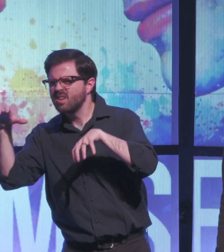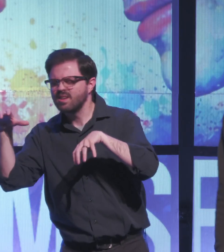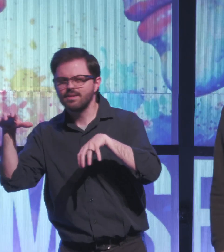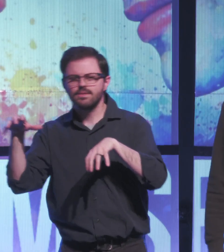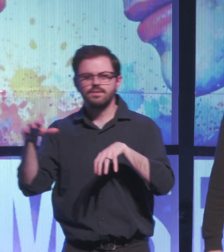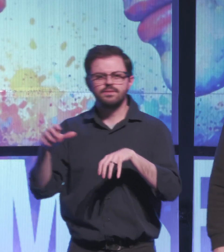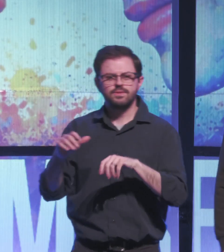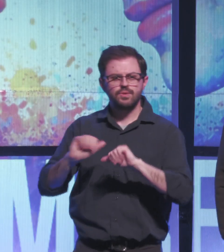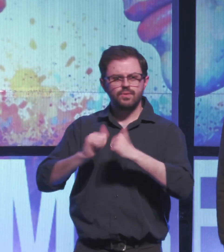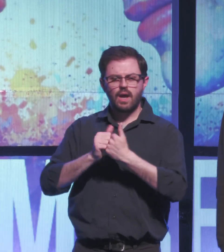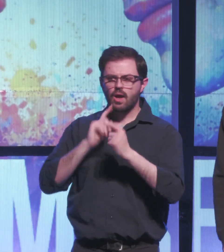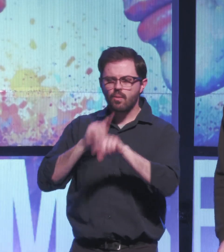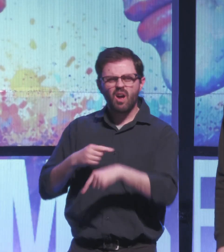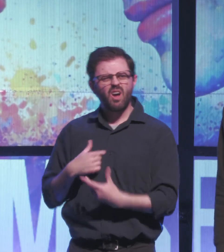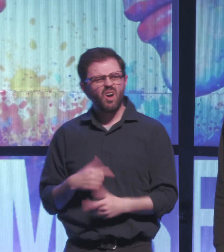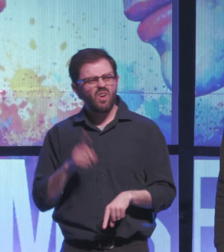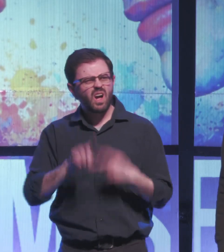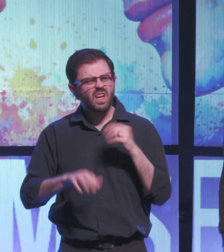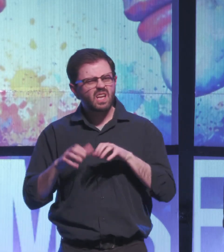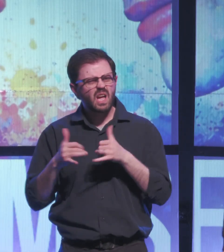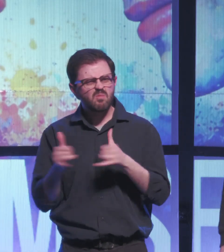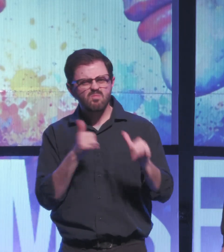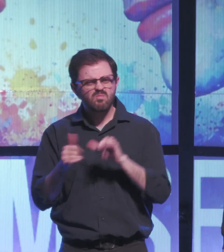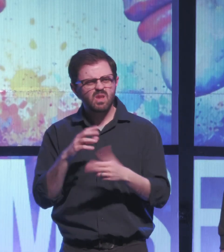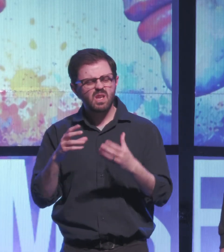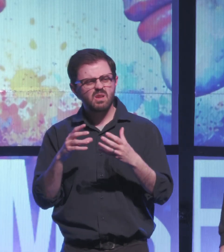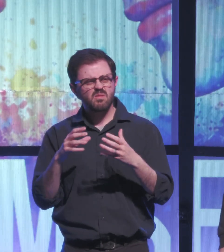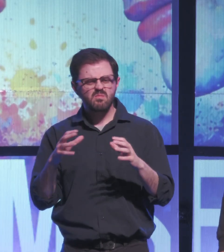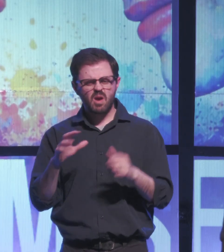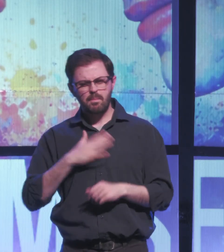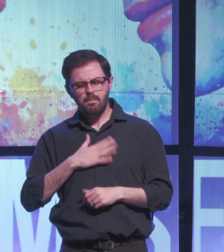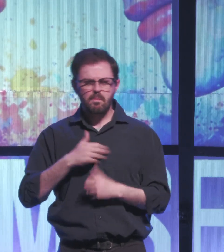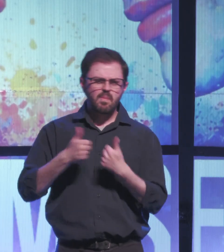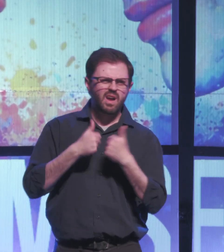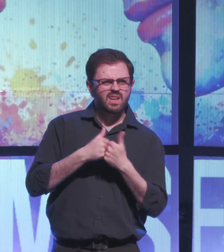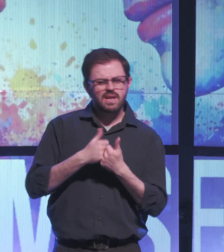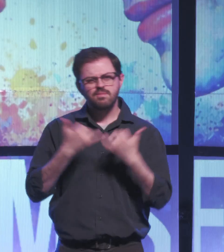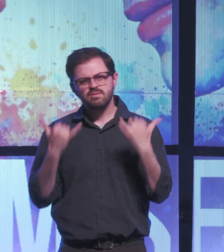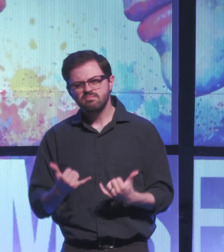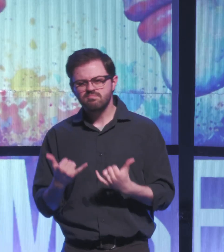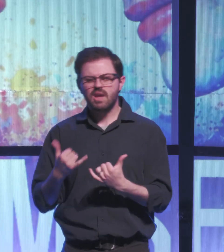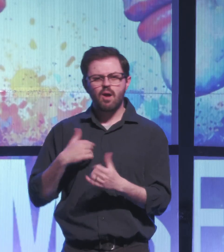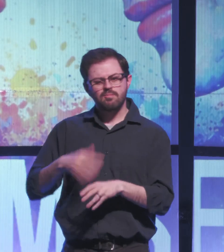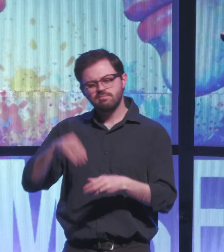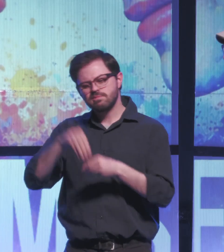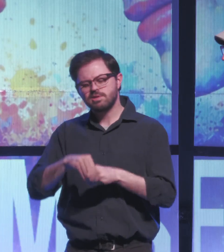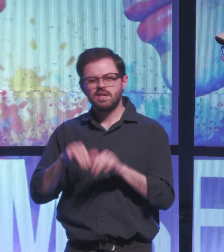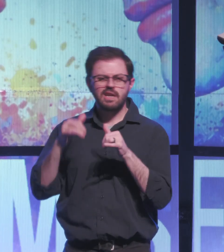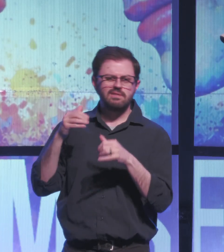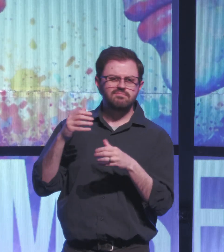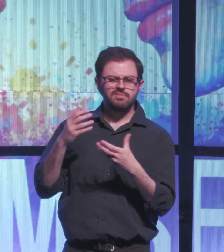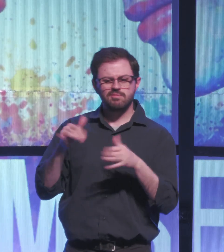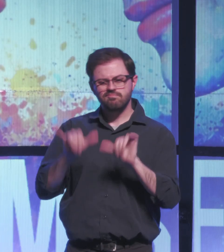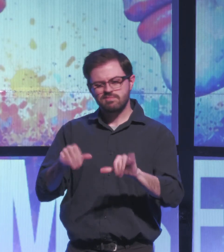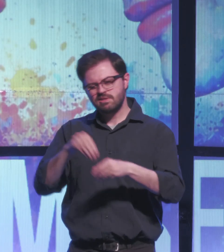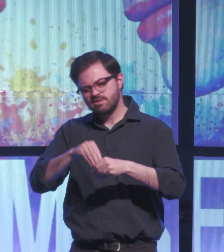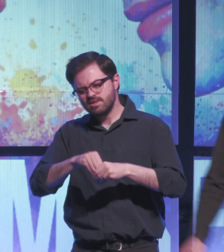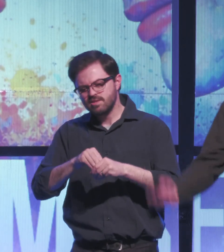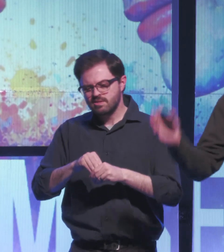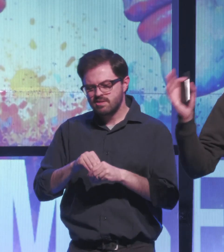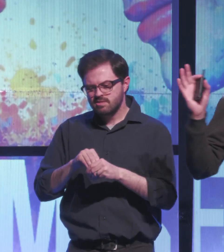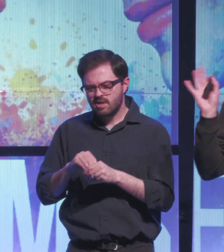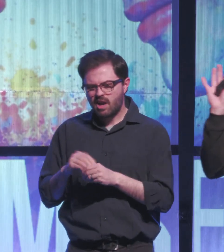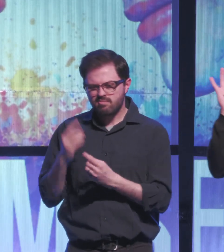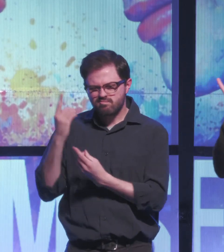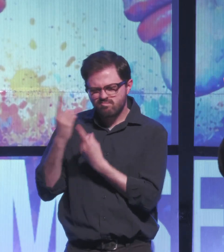play pickleball. Now I can't play pickleball, so I'm going to just brew all day inside about how fun it would be to play pickleball. That's